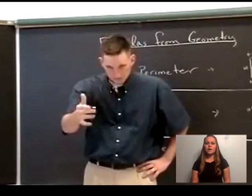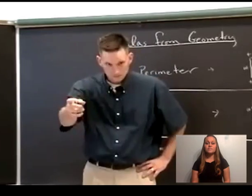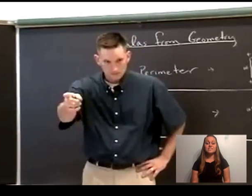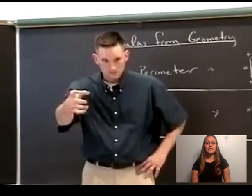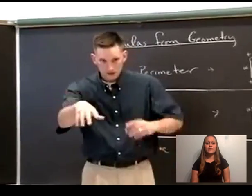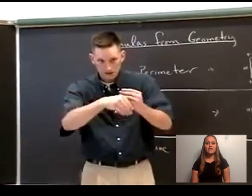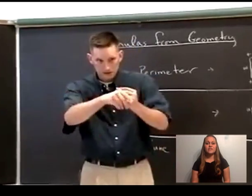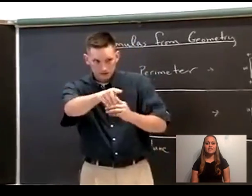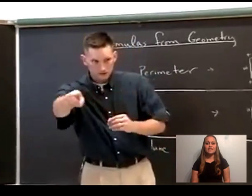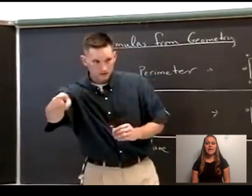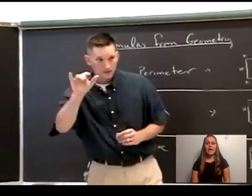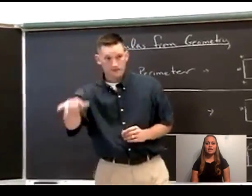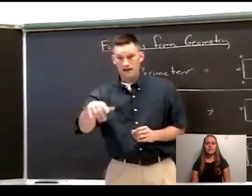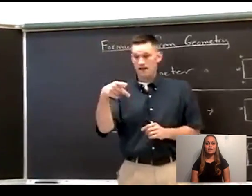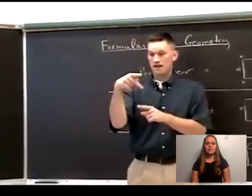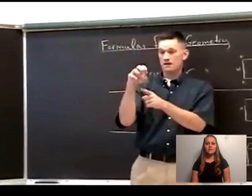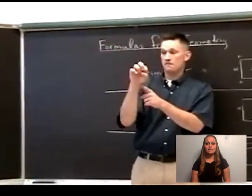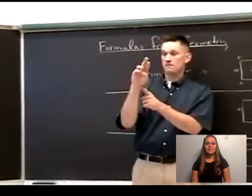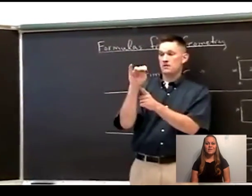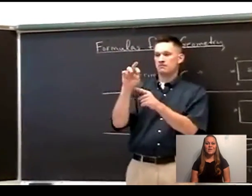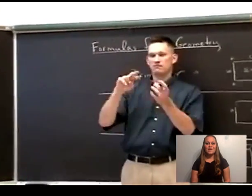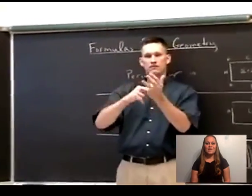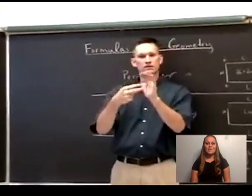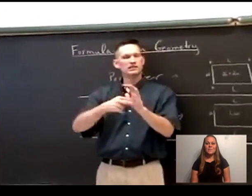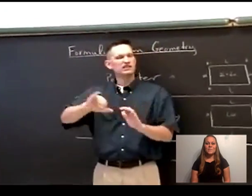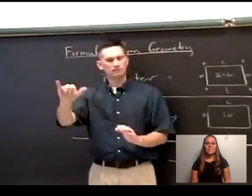Good job. Does anyone have anything to add?